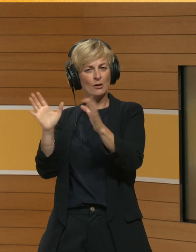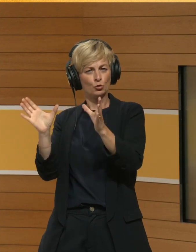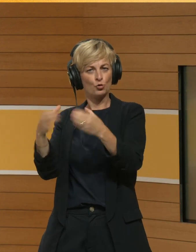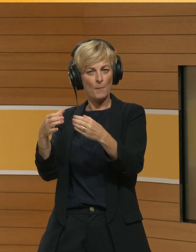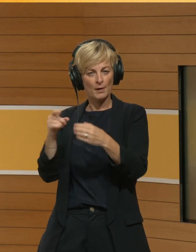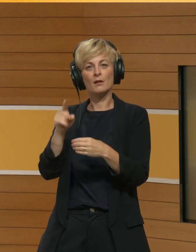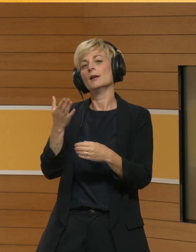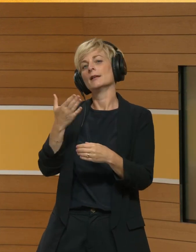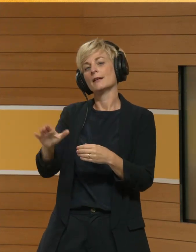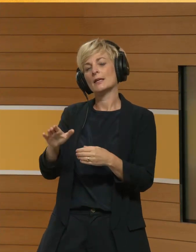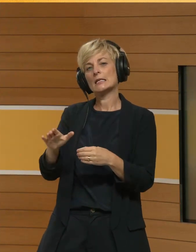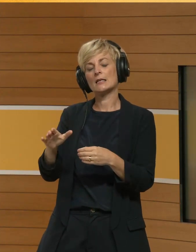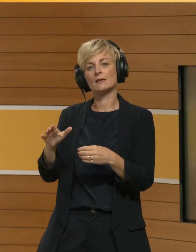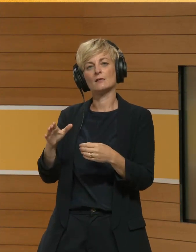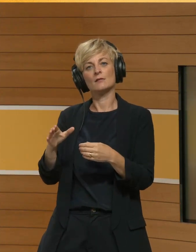staff, we have